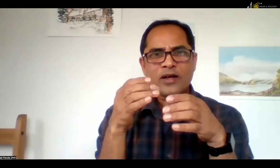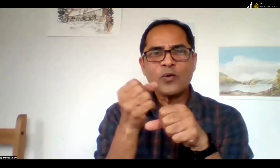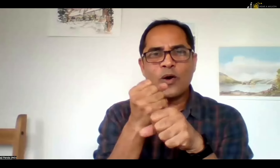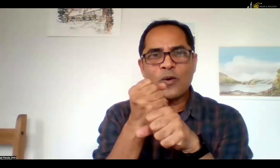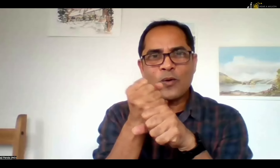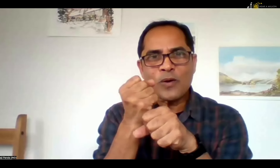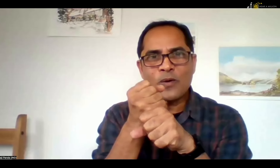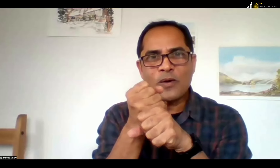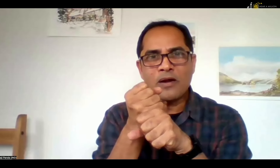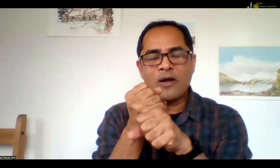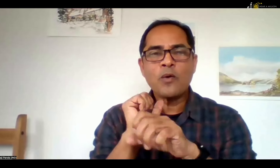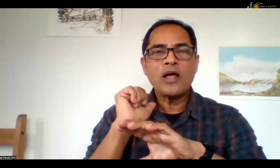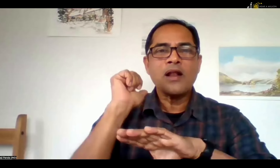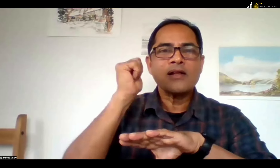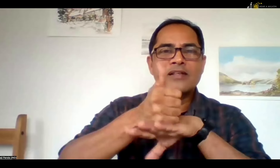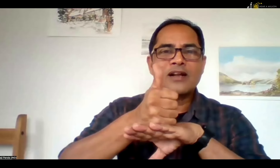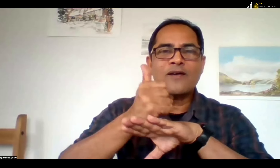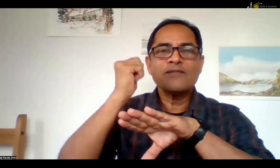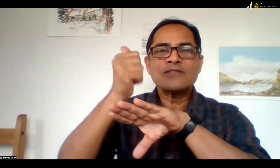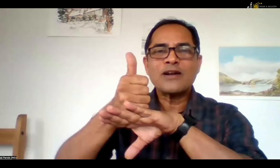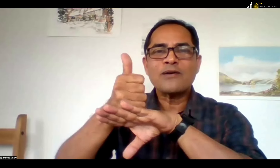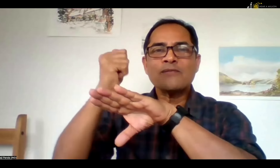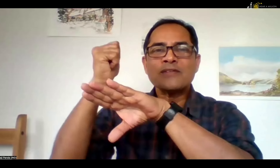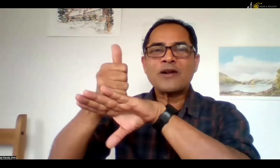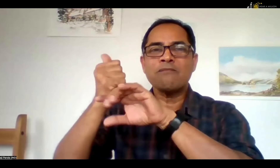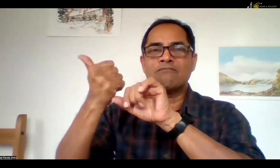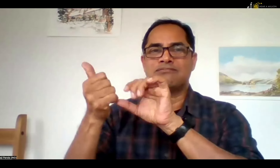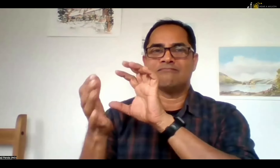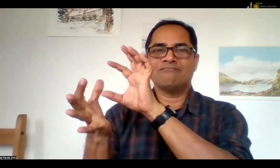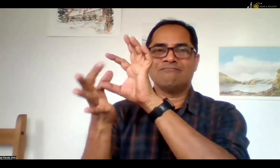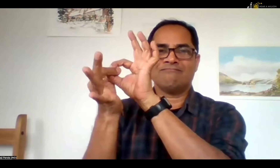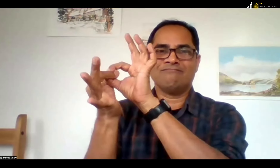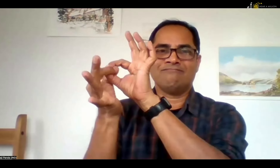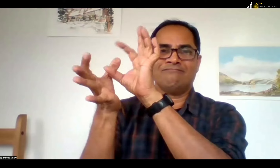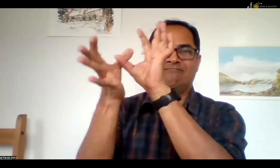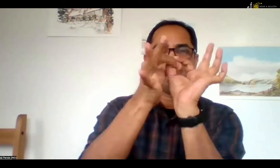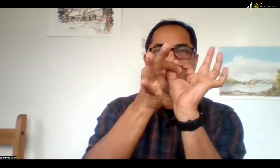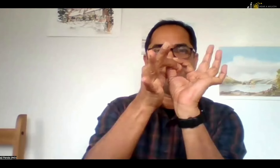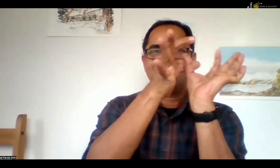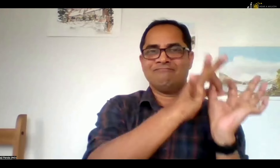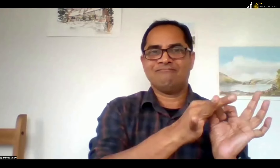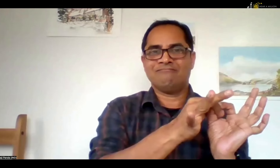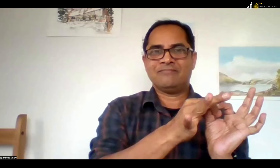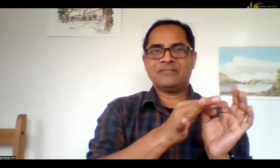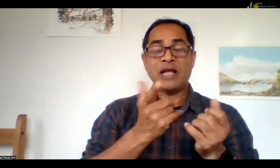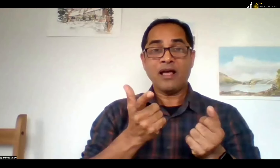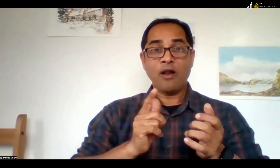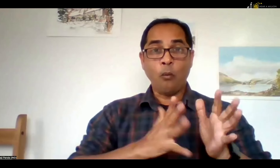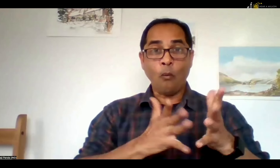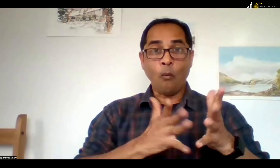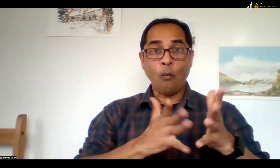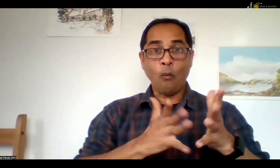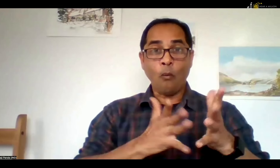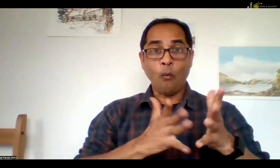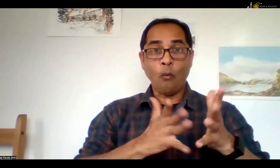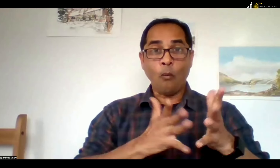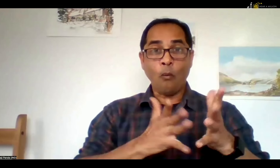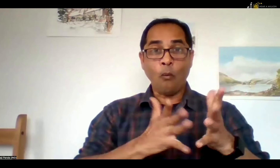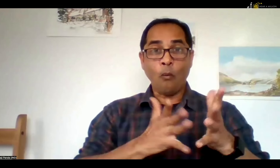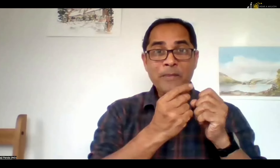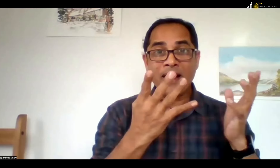the deaf ecosystem. So we need to come together. We need to work. We need to set up sustainable structures